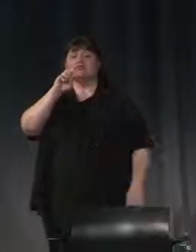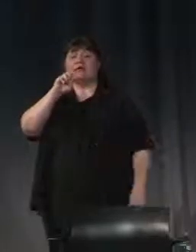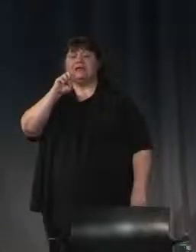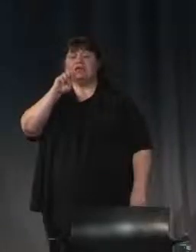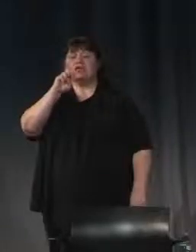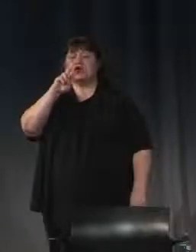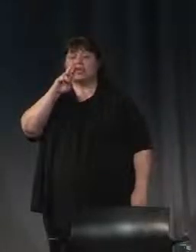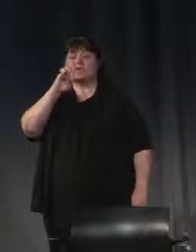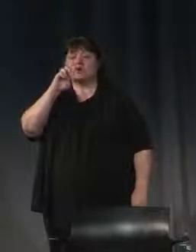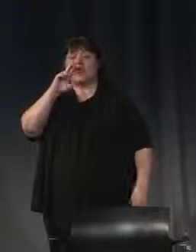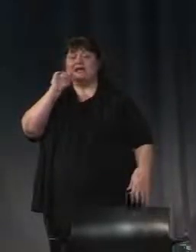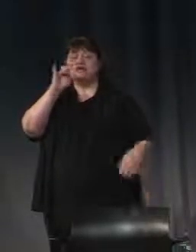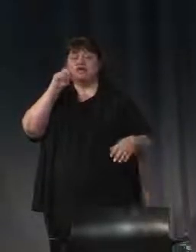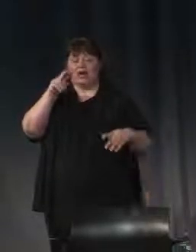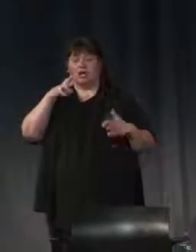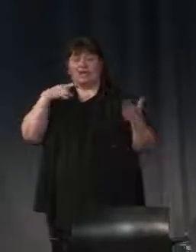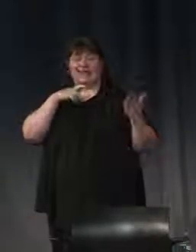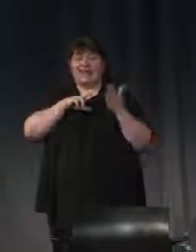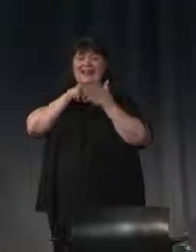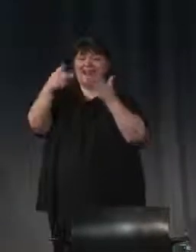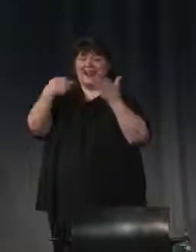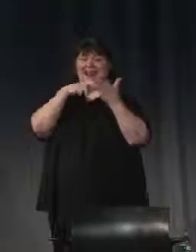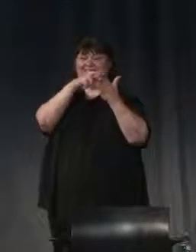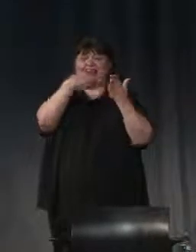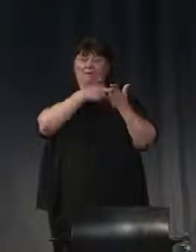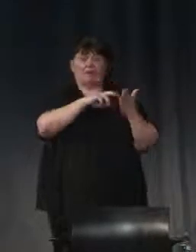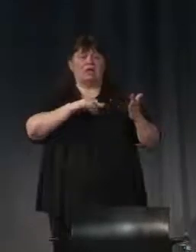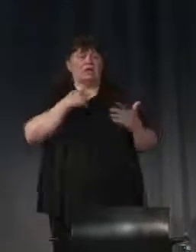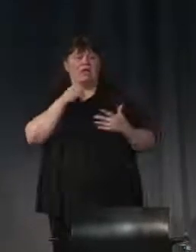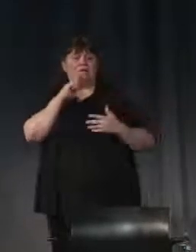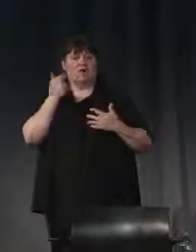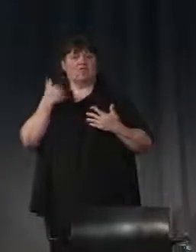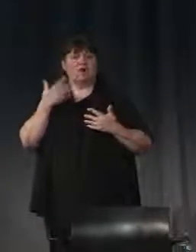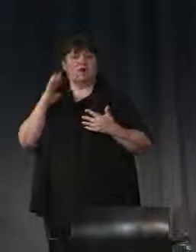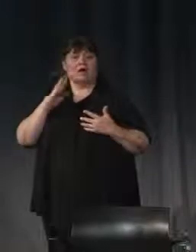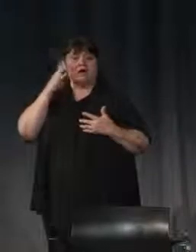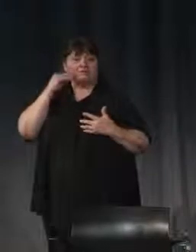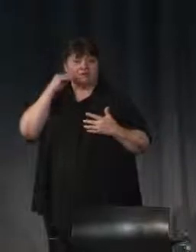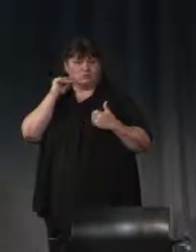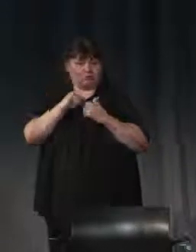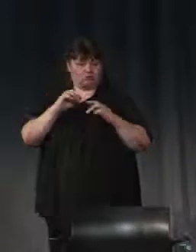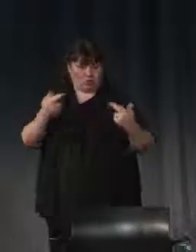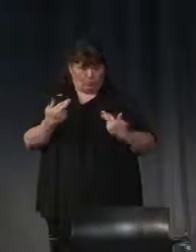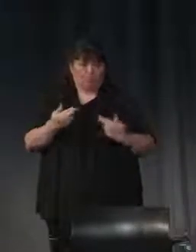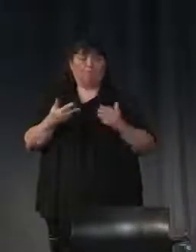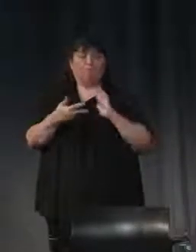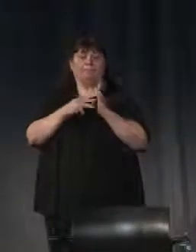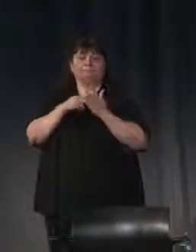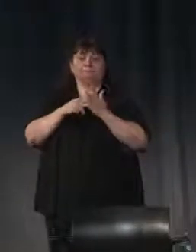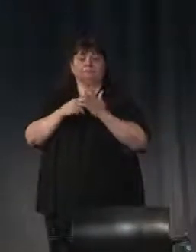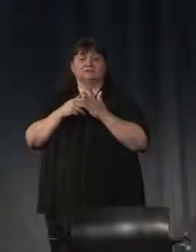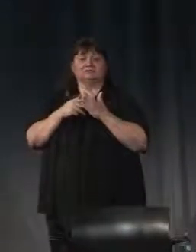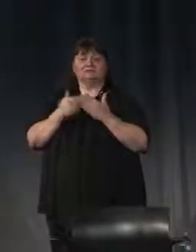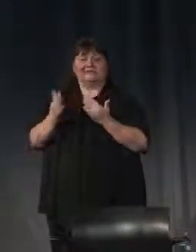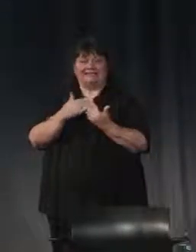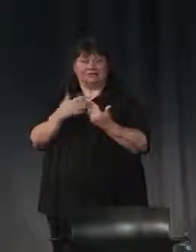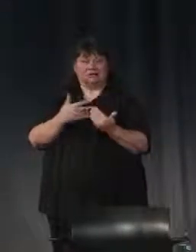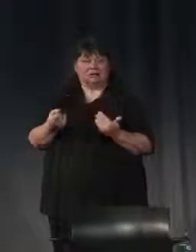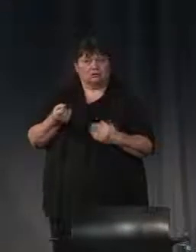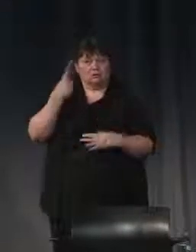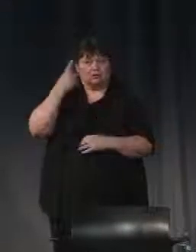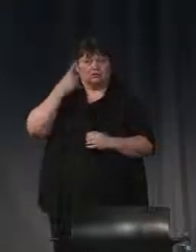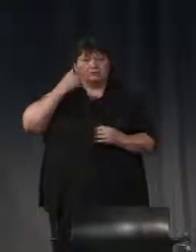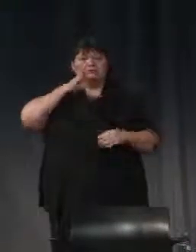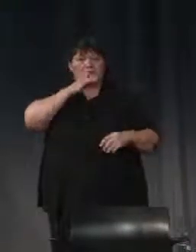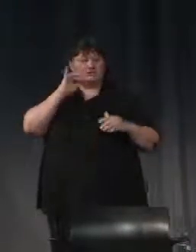is interesting evidence that having prior experience with a particular room actually makes you better at understanding speech, for instance,